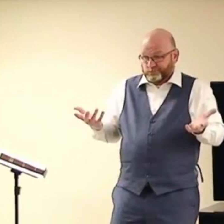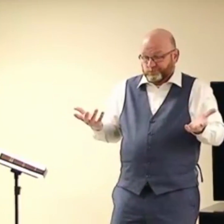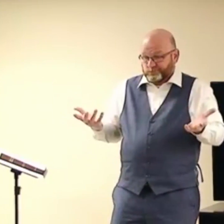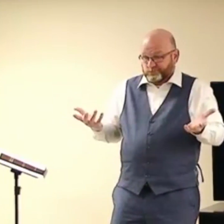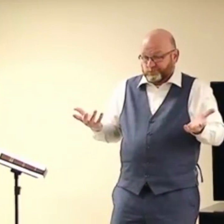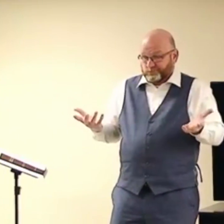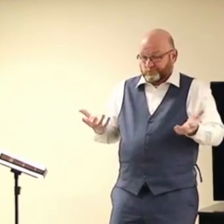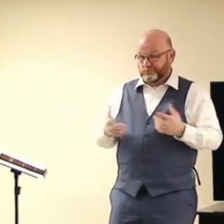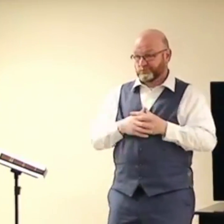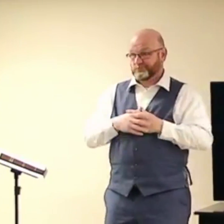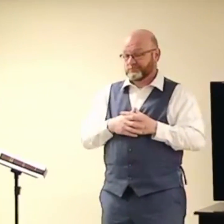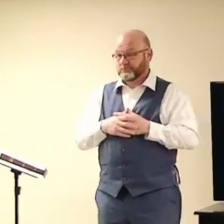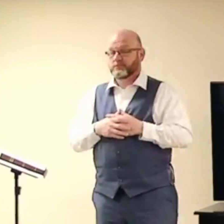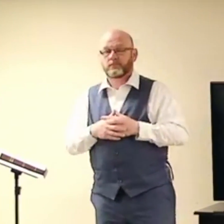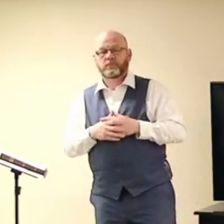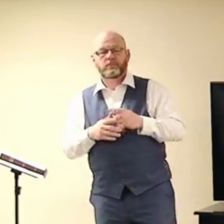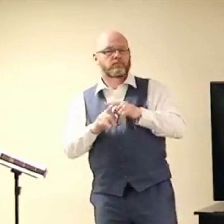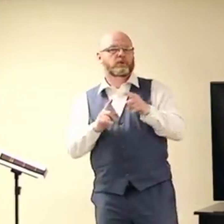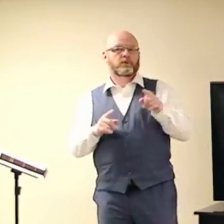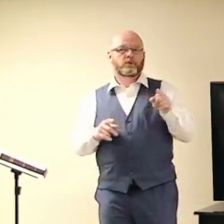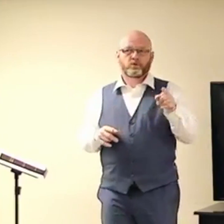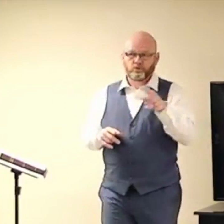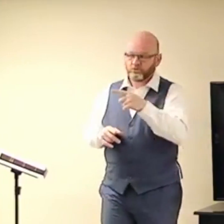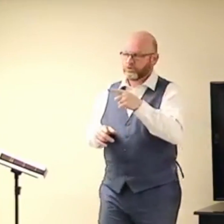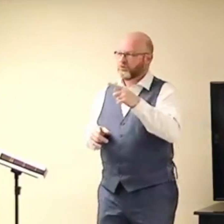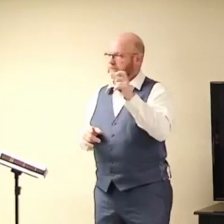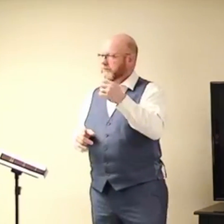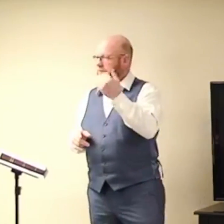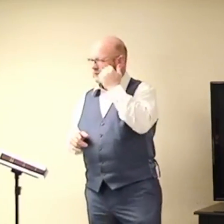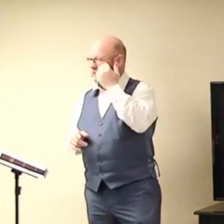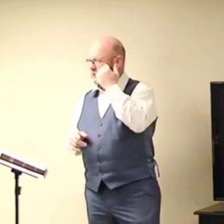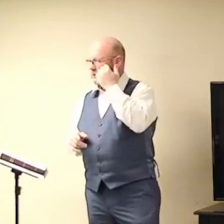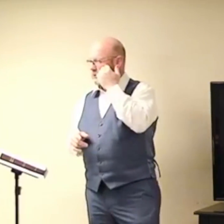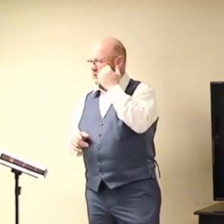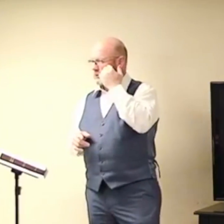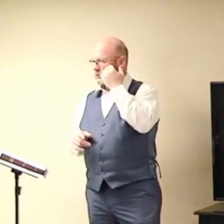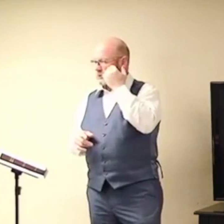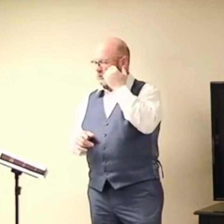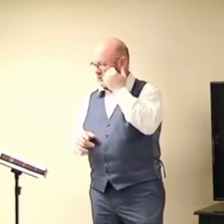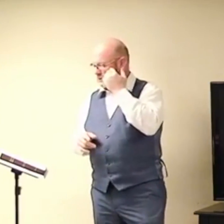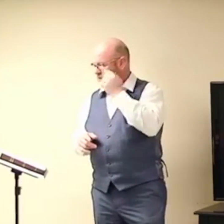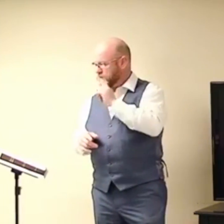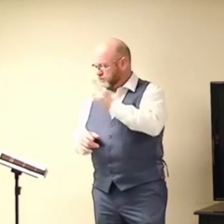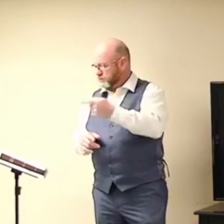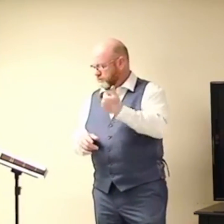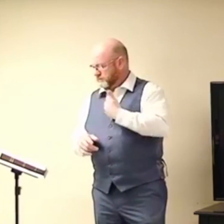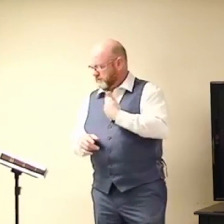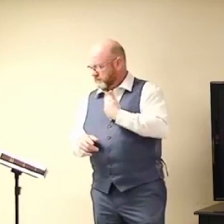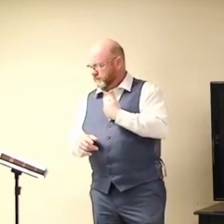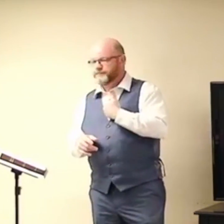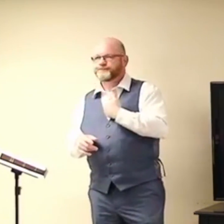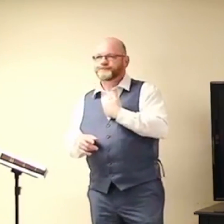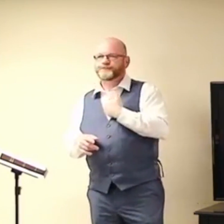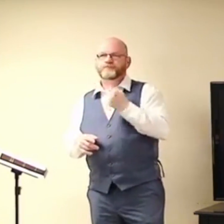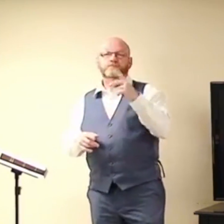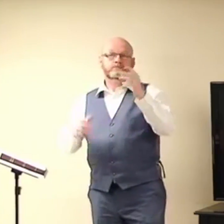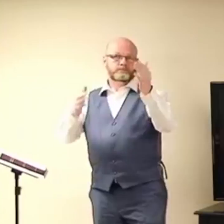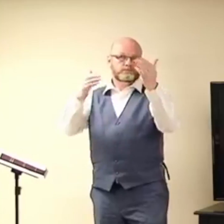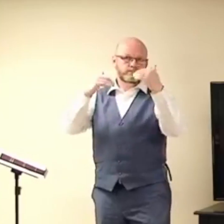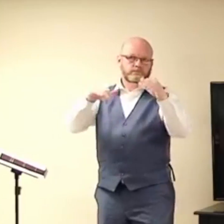that you have accepted Christ. I can't tell you myself if you have accepted Christ or not. But I know for myself